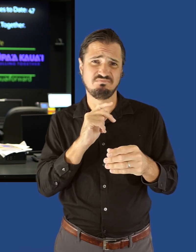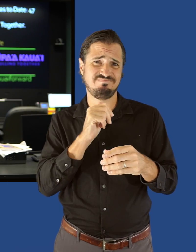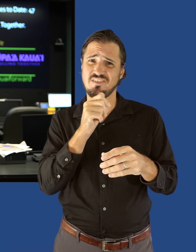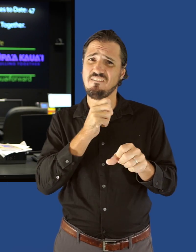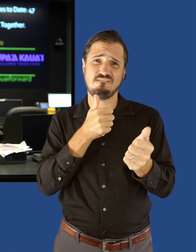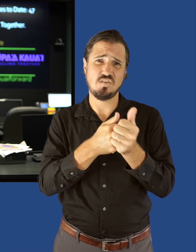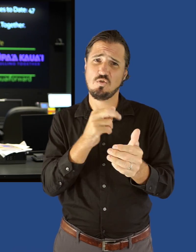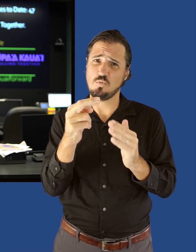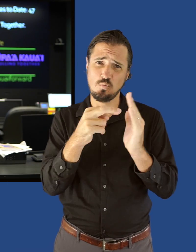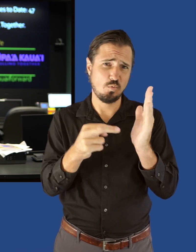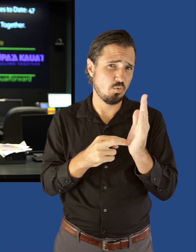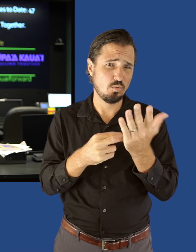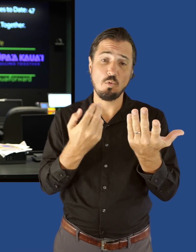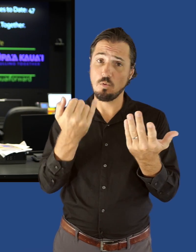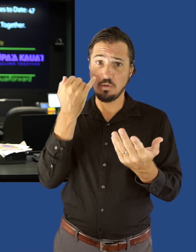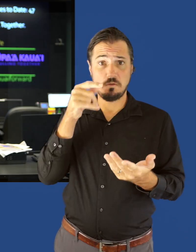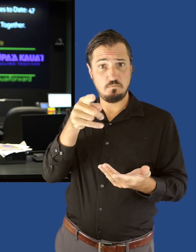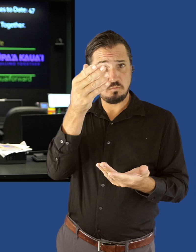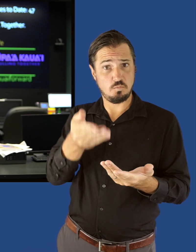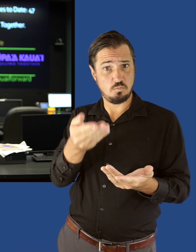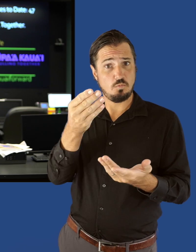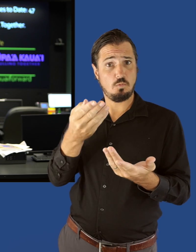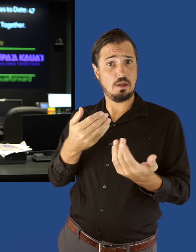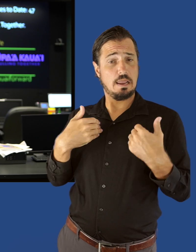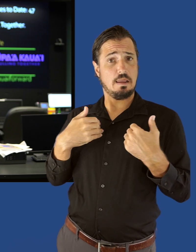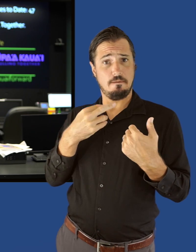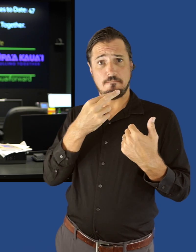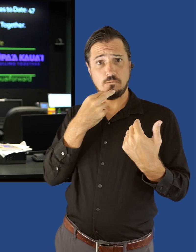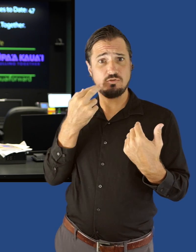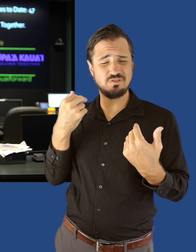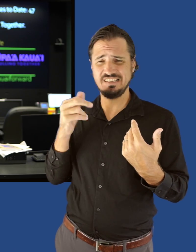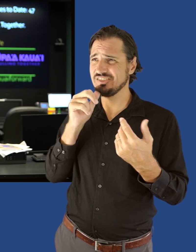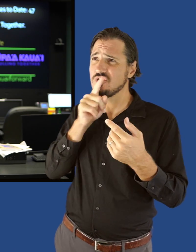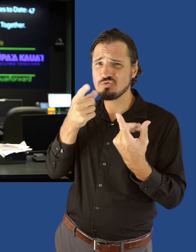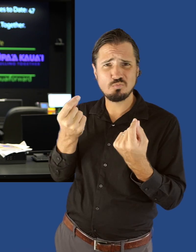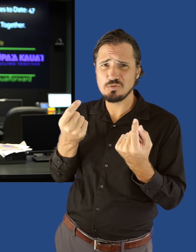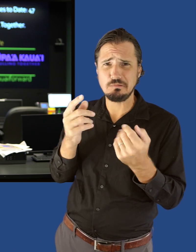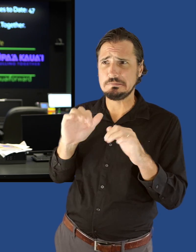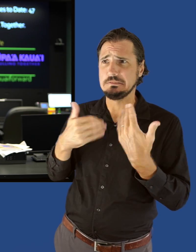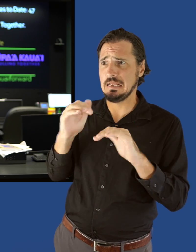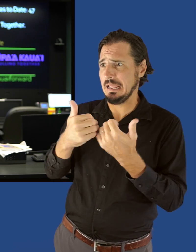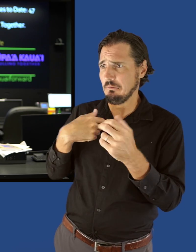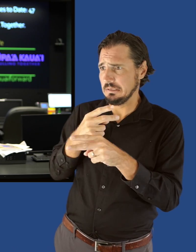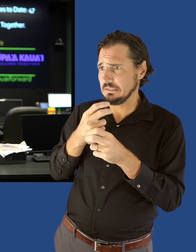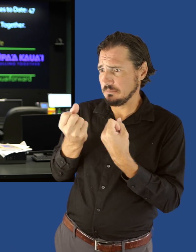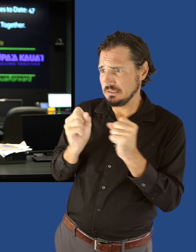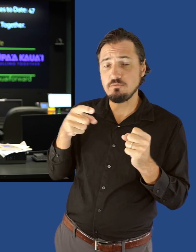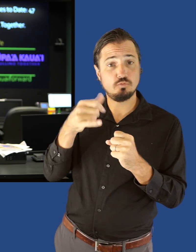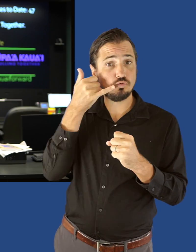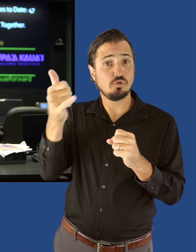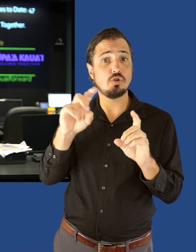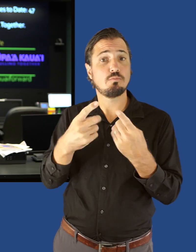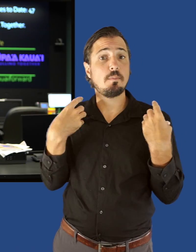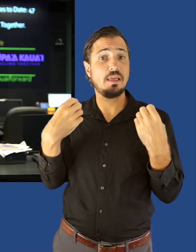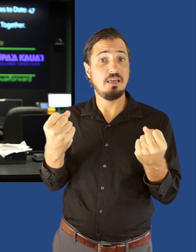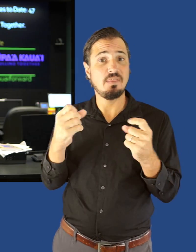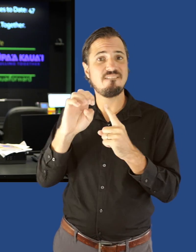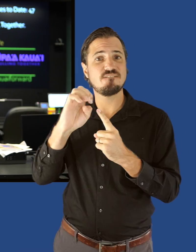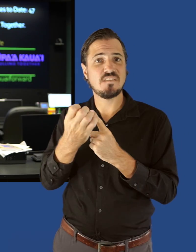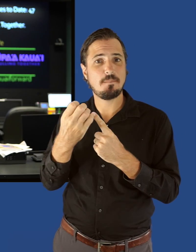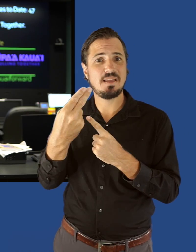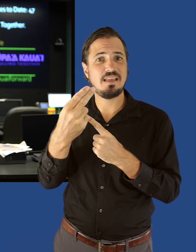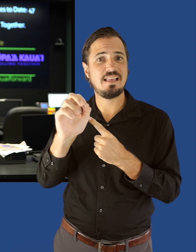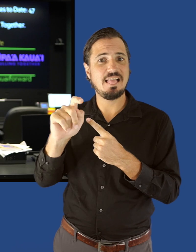with the safety guidelines, or if you are a restaurant owner seeking more guidance, please call the Department of Health Environmental